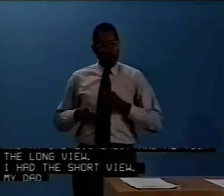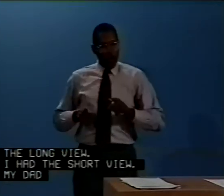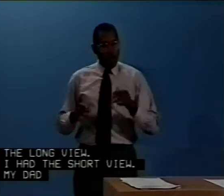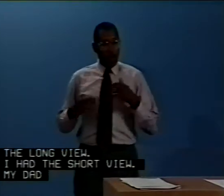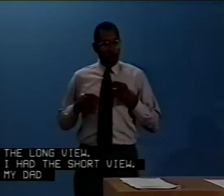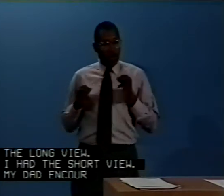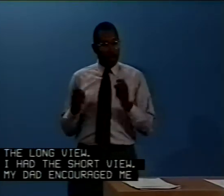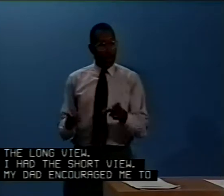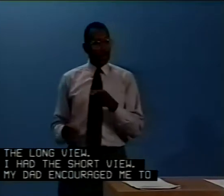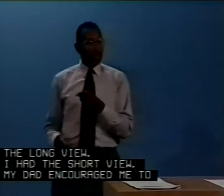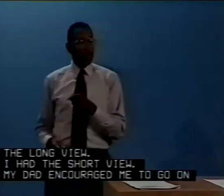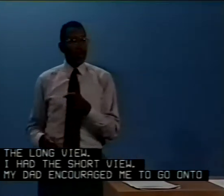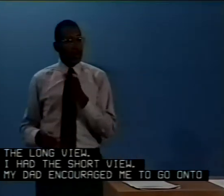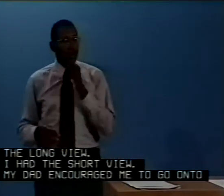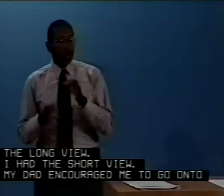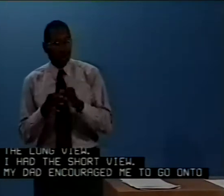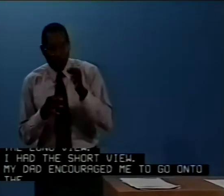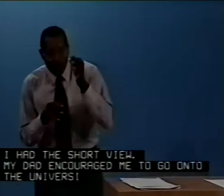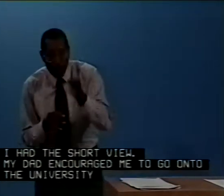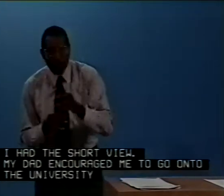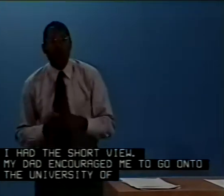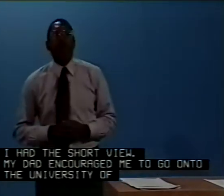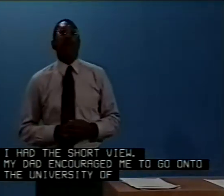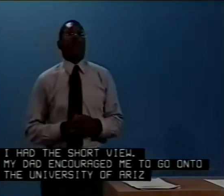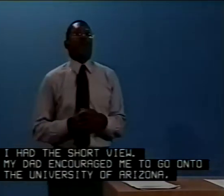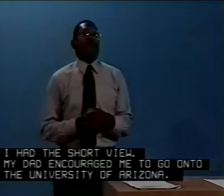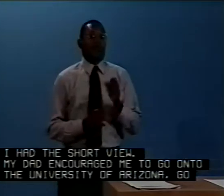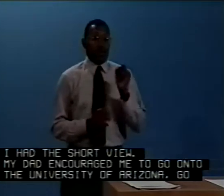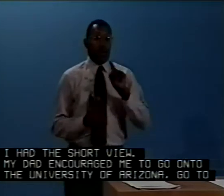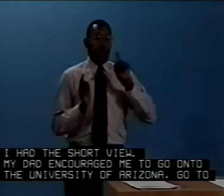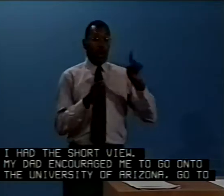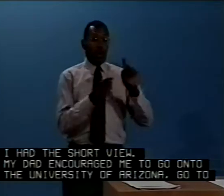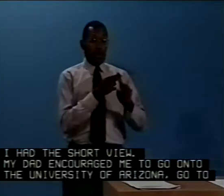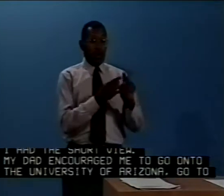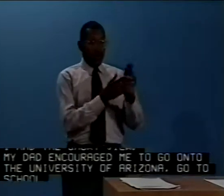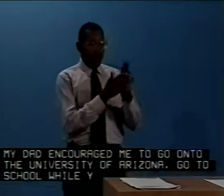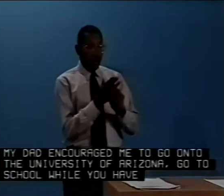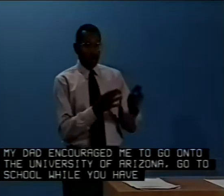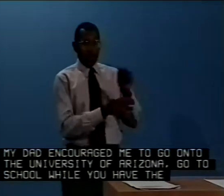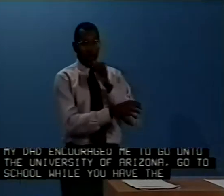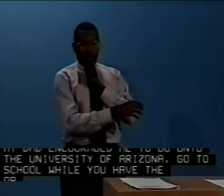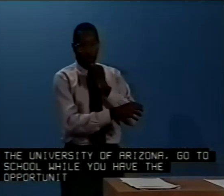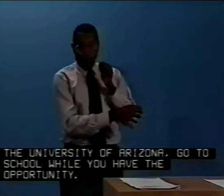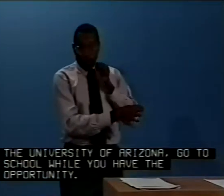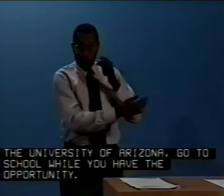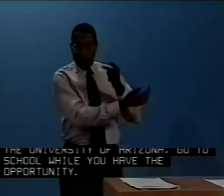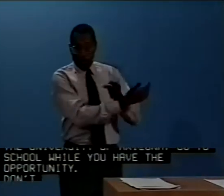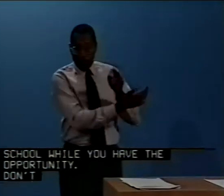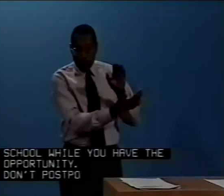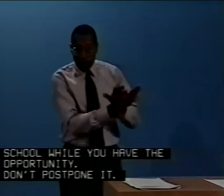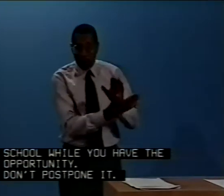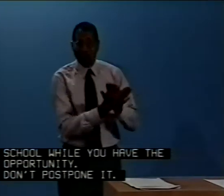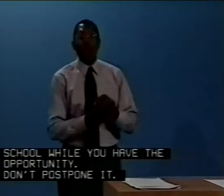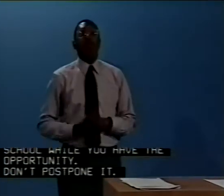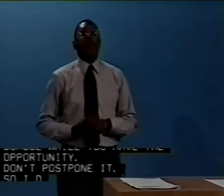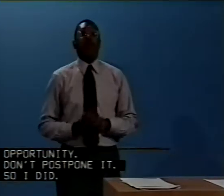Arizona. Go to school while you have the opportunity. Don't postpone it. So I did. I went to the University of Arizona graduate